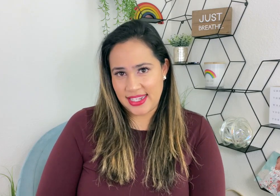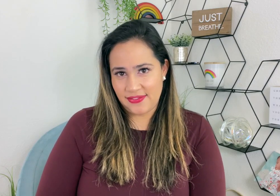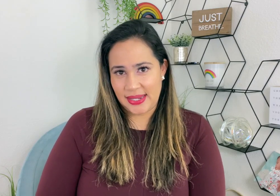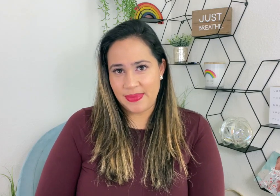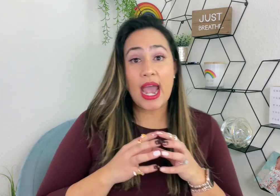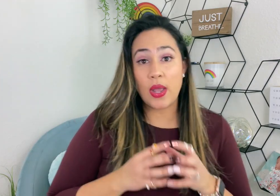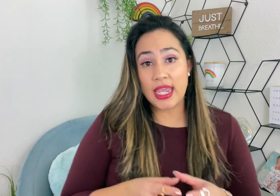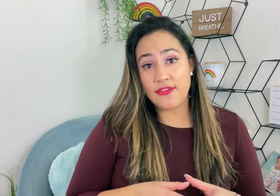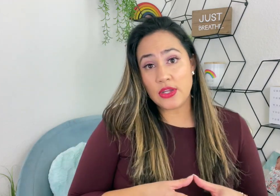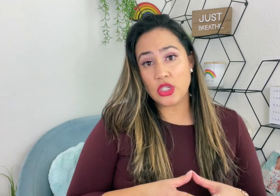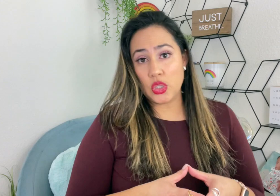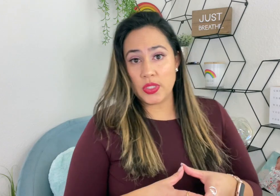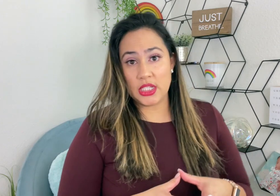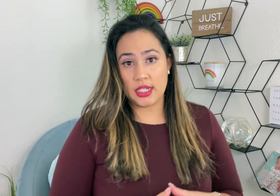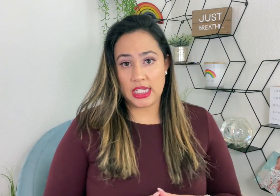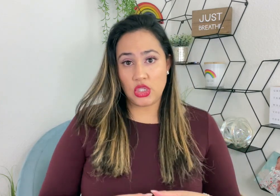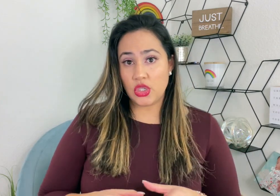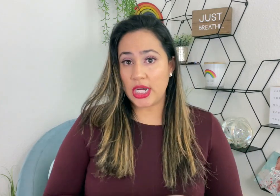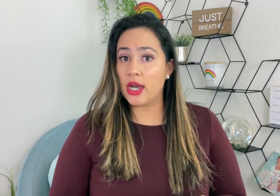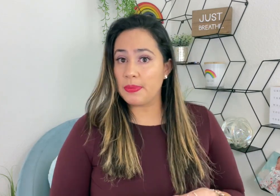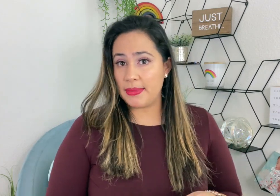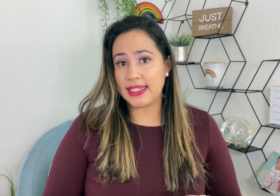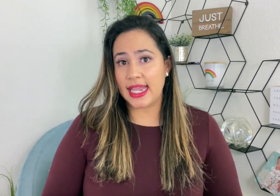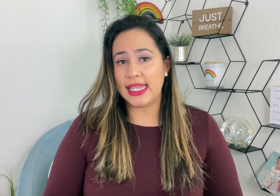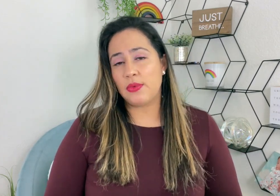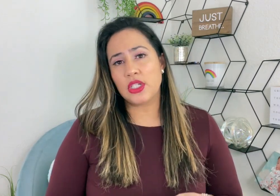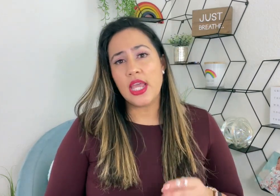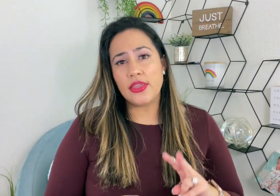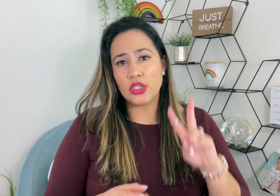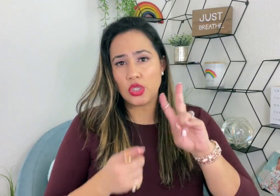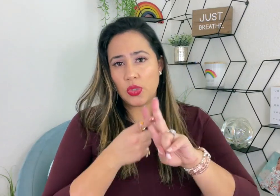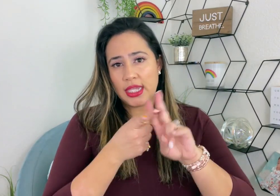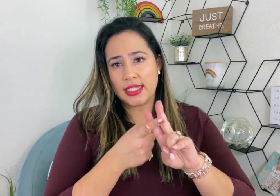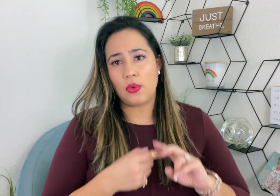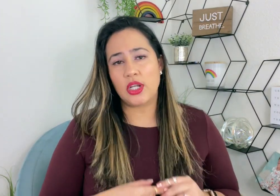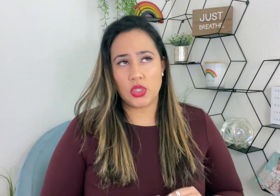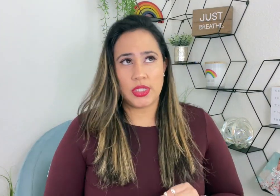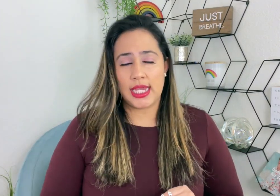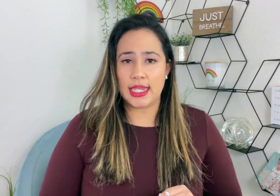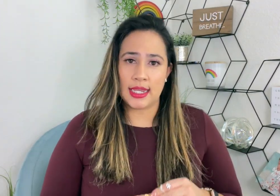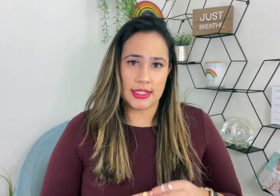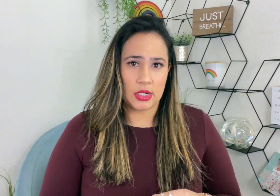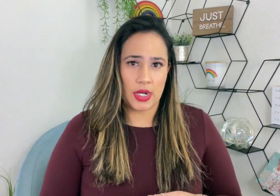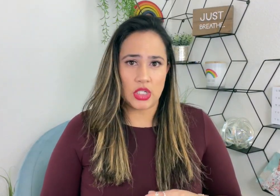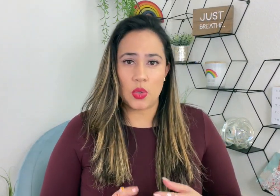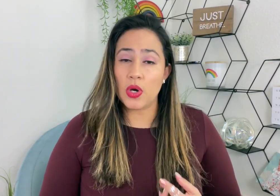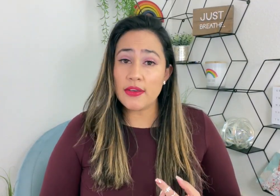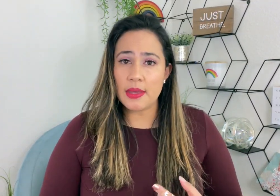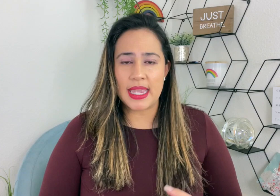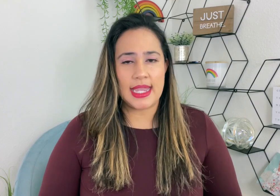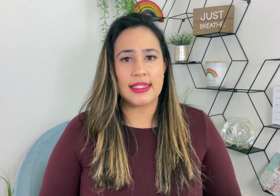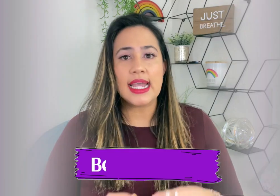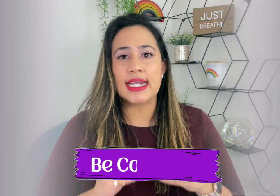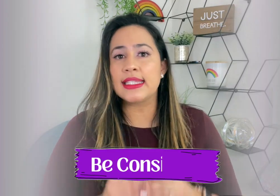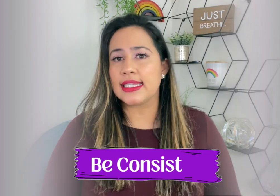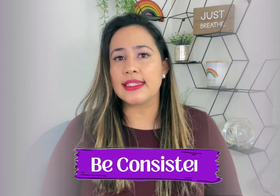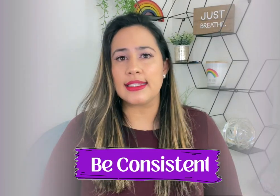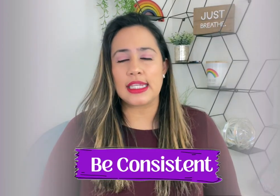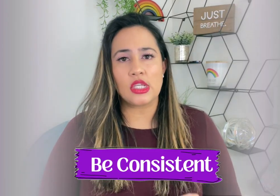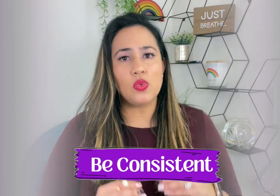effectively. Now, if you're choosing to teach your child baby sign language, there's two things I want you to take in consideration. One of them is consistency. You want to